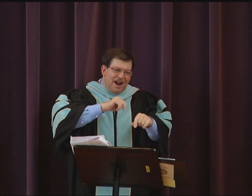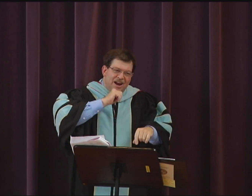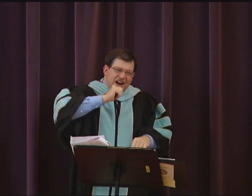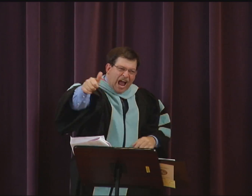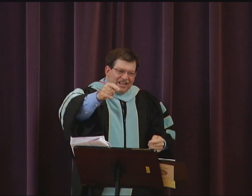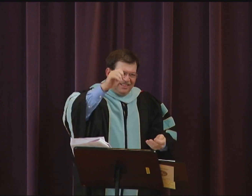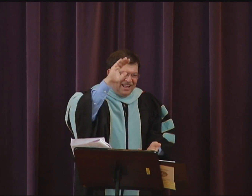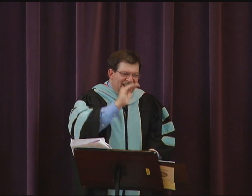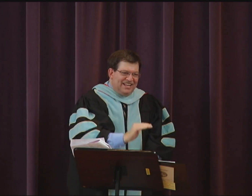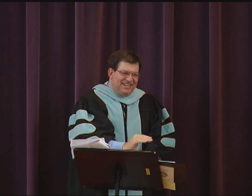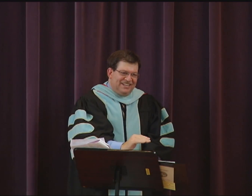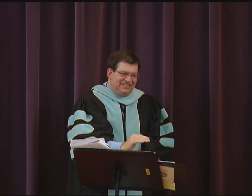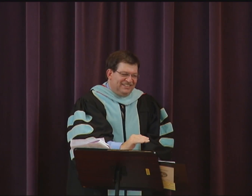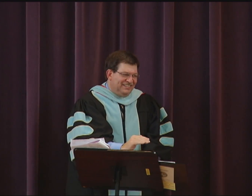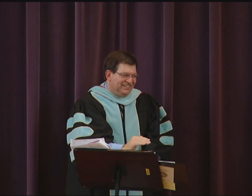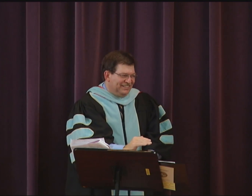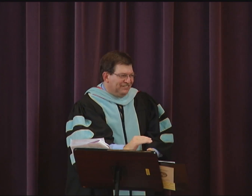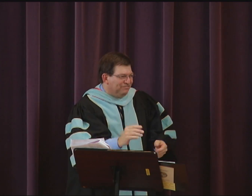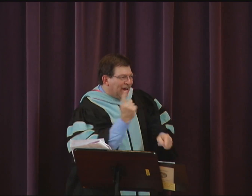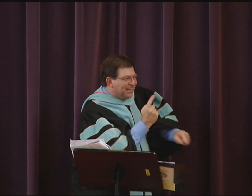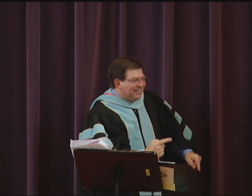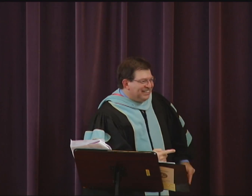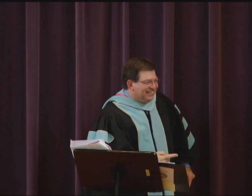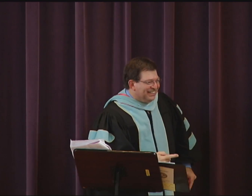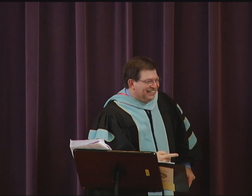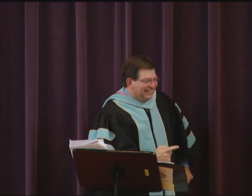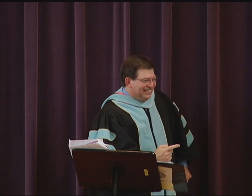Last but certainly not least, right?